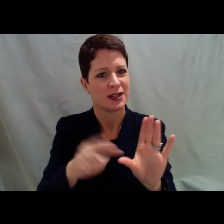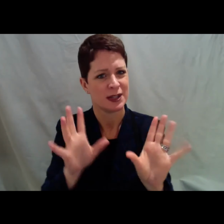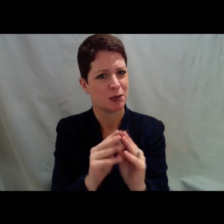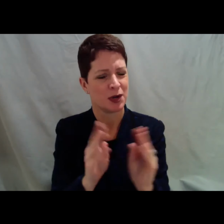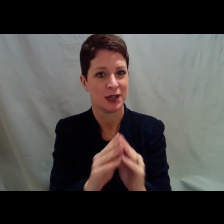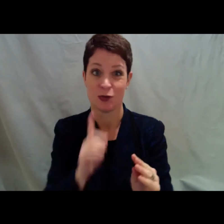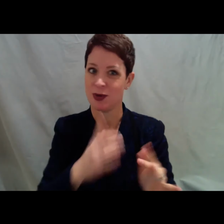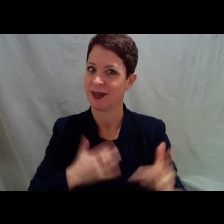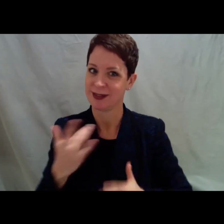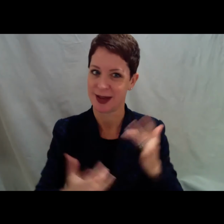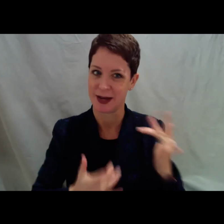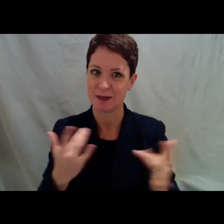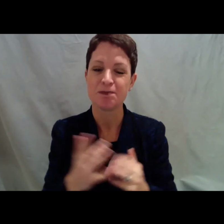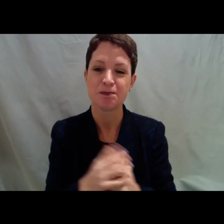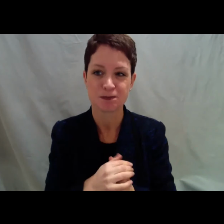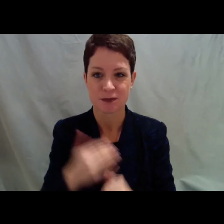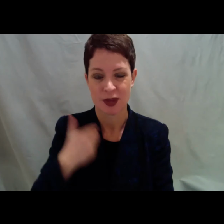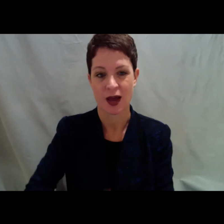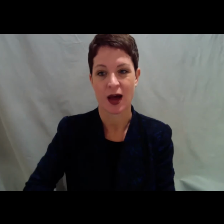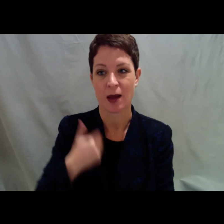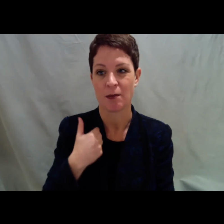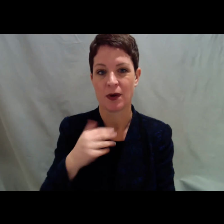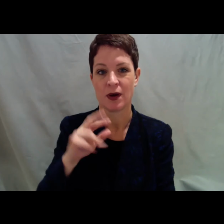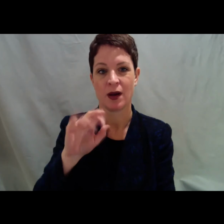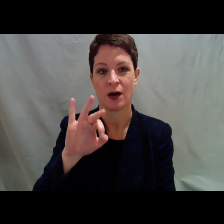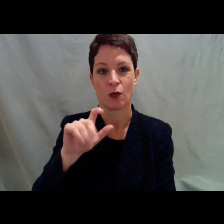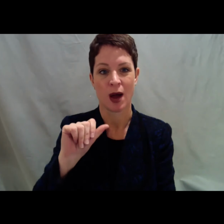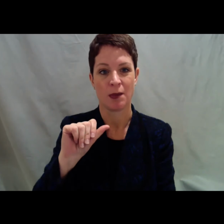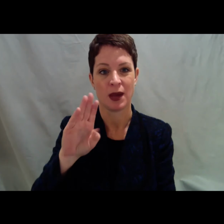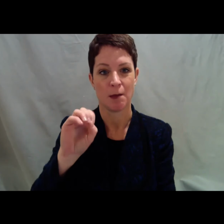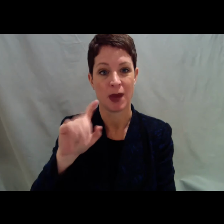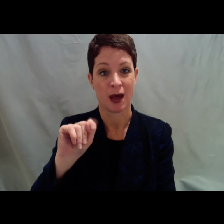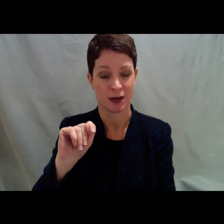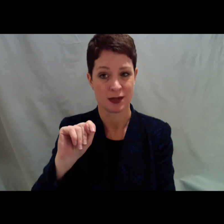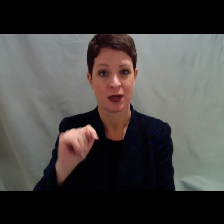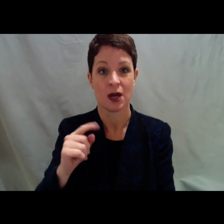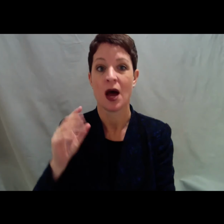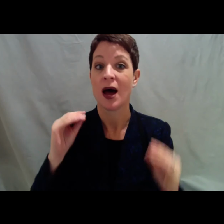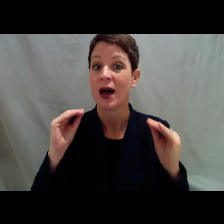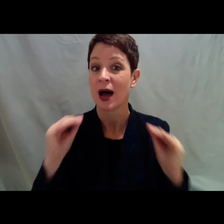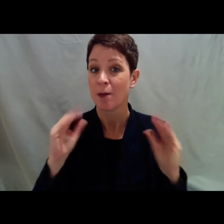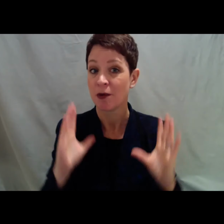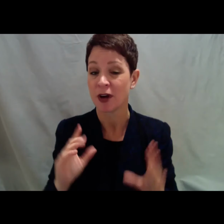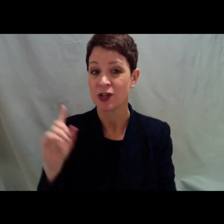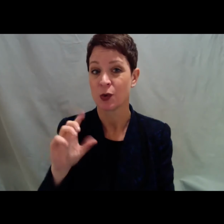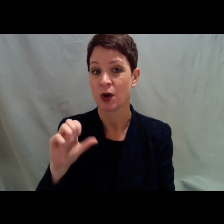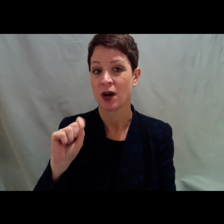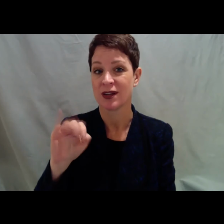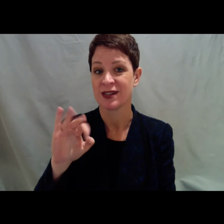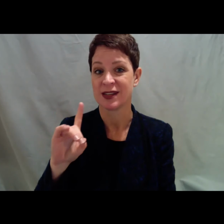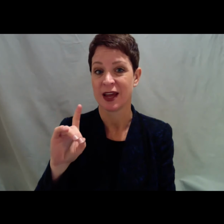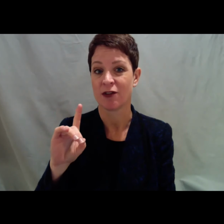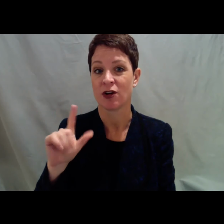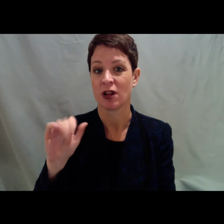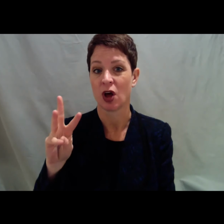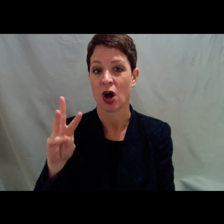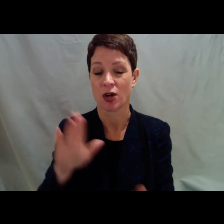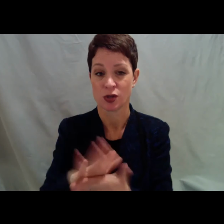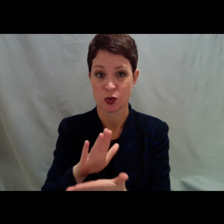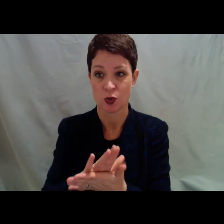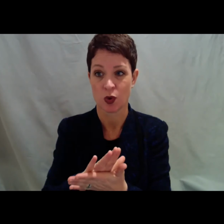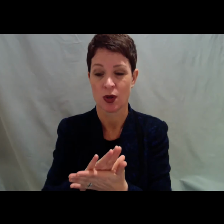very exciting. My name is Rabia Belt. I'm a professor at Stanford Law School by